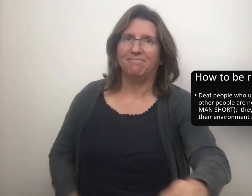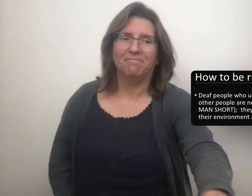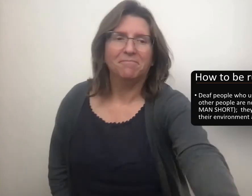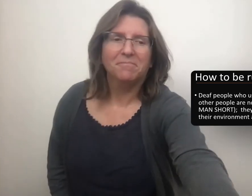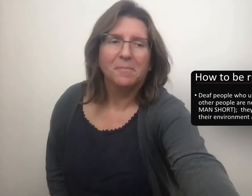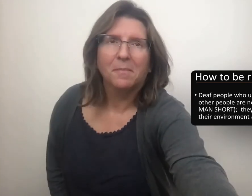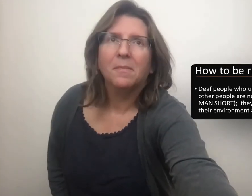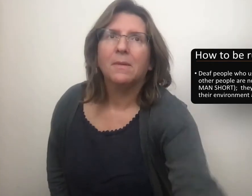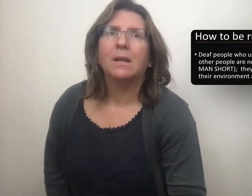name.